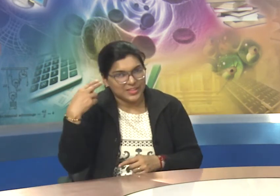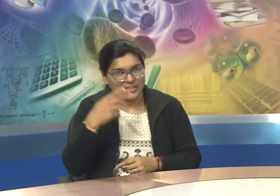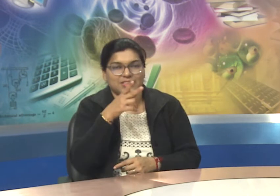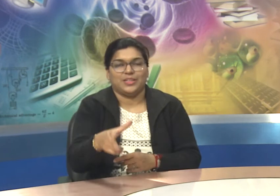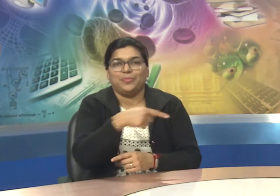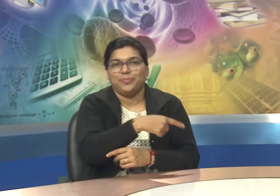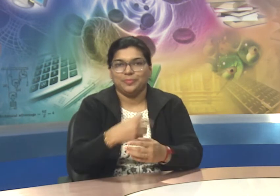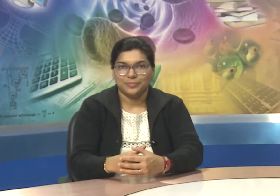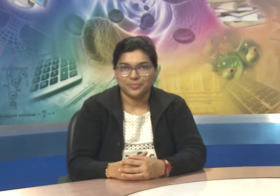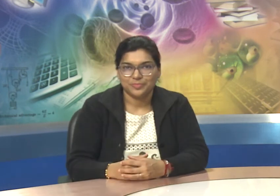environment.